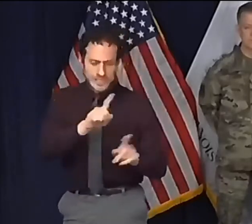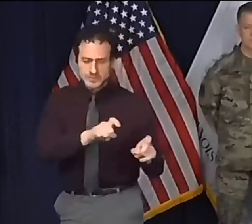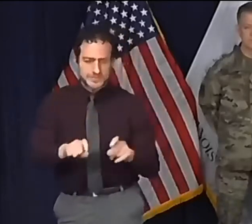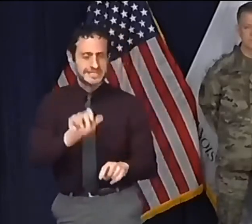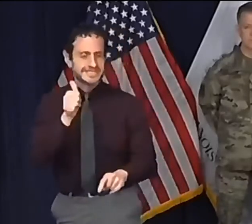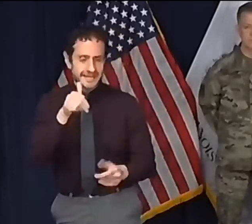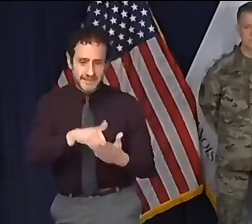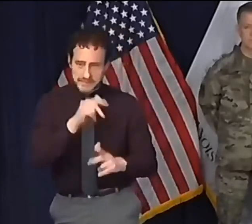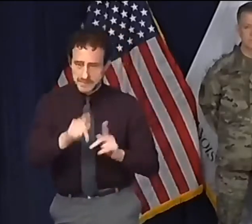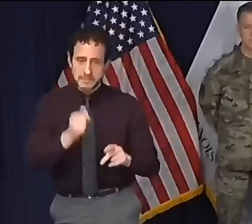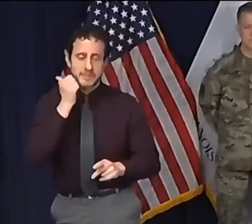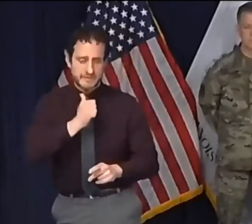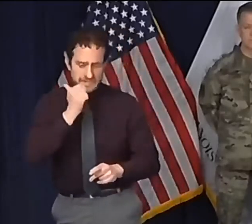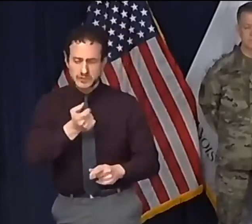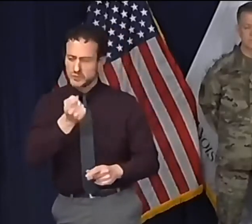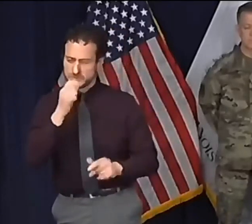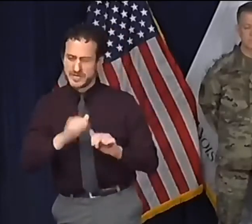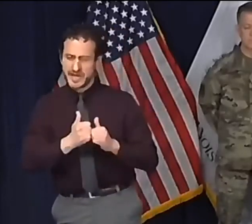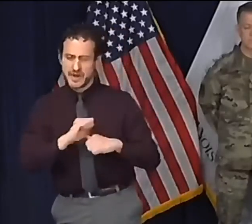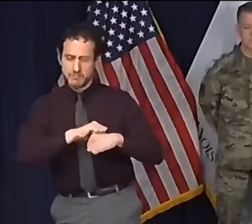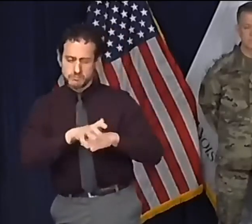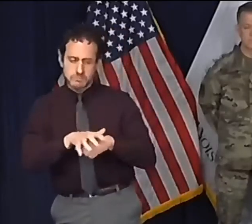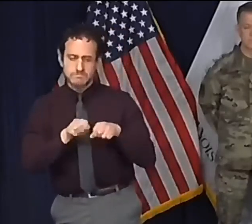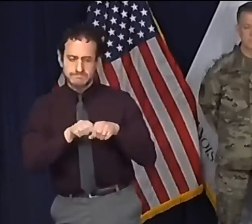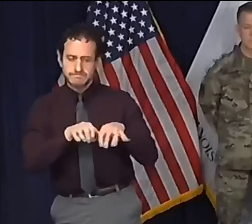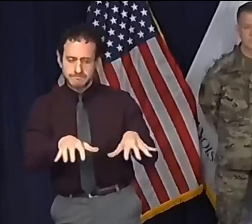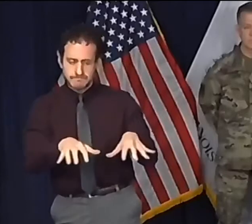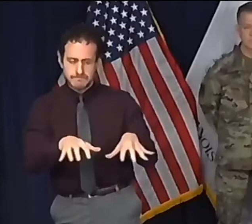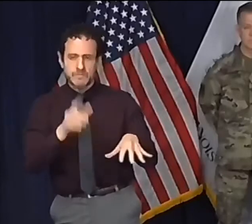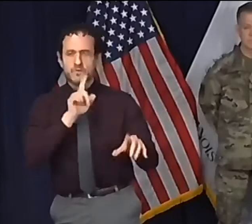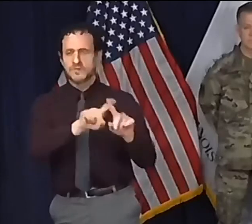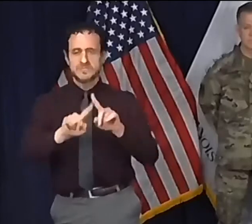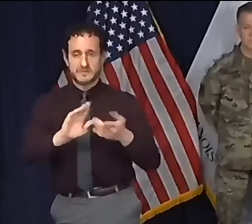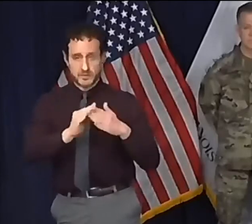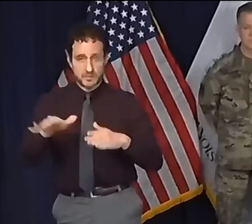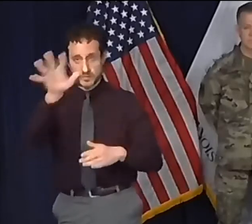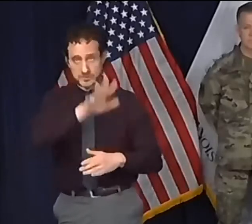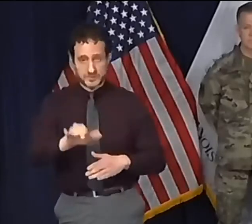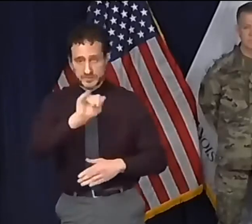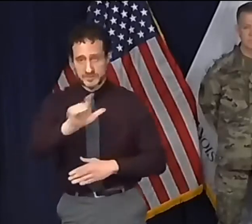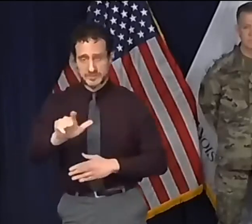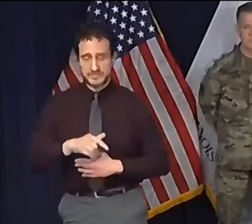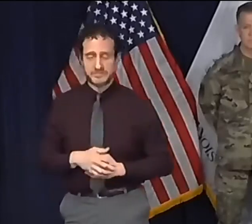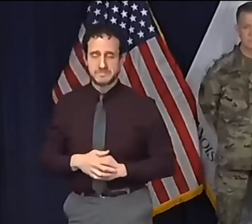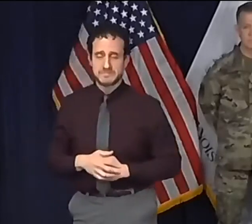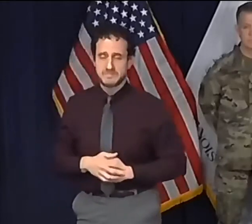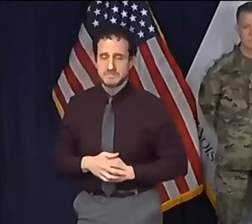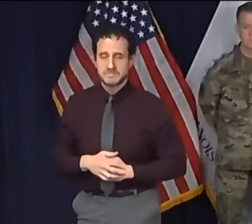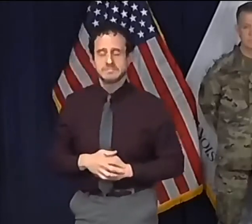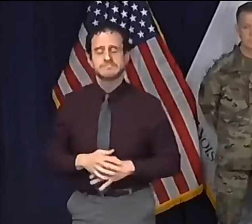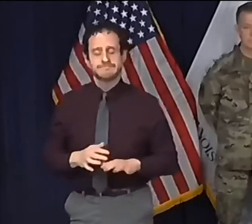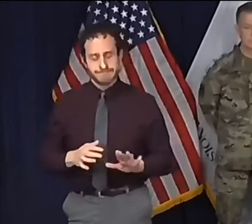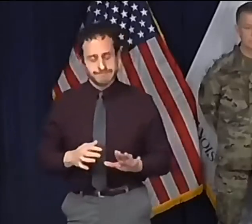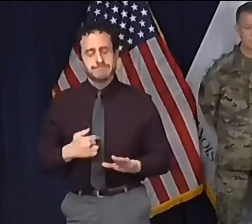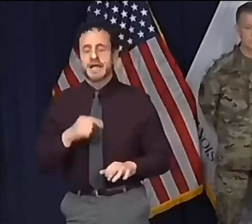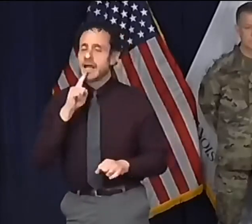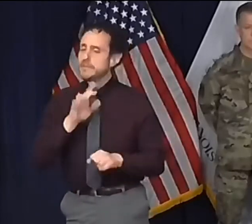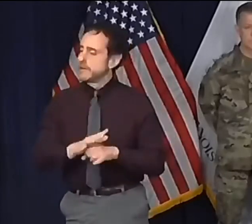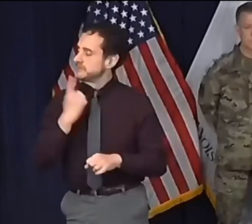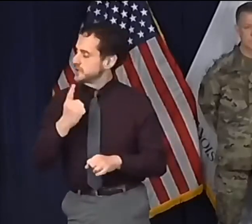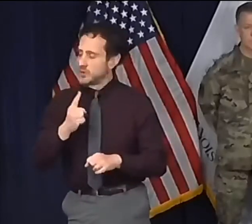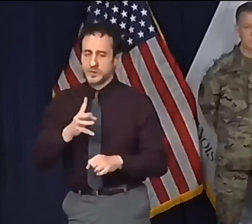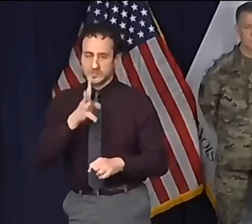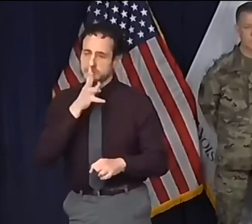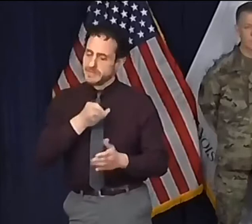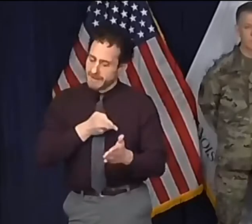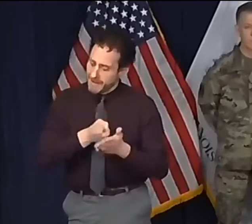the virus's presence in our communities across Illinois. Folks, I promised you honesty and transparency